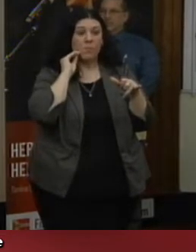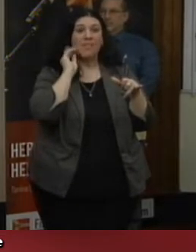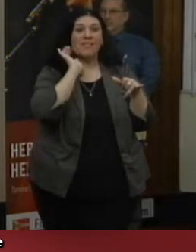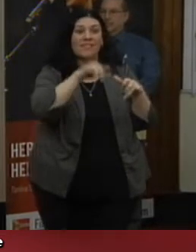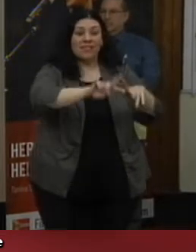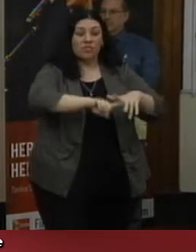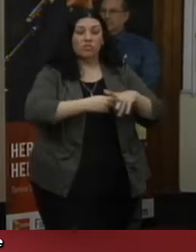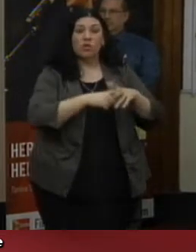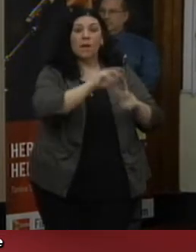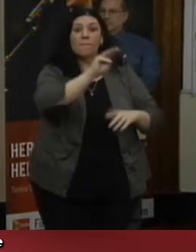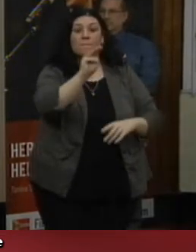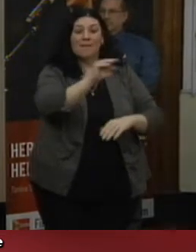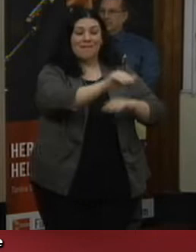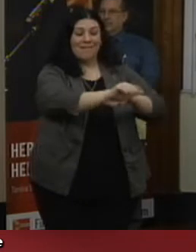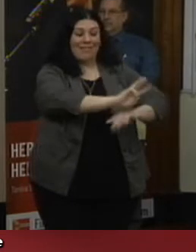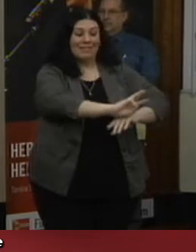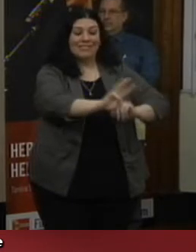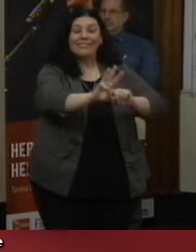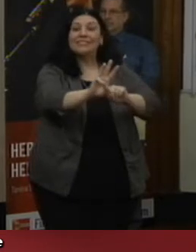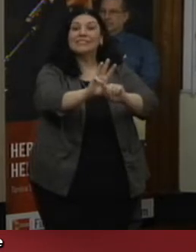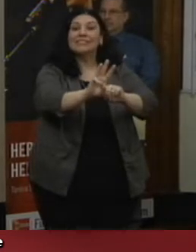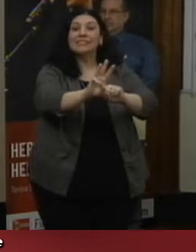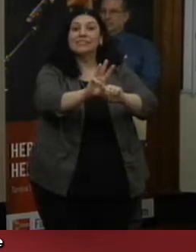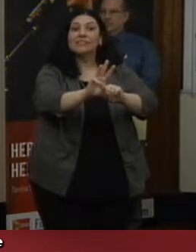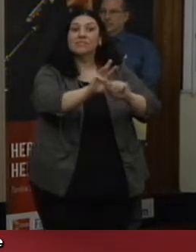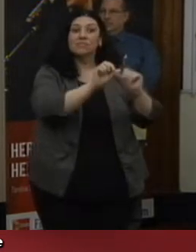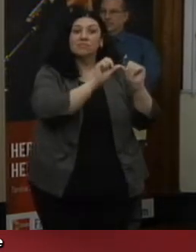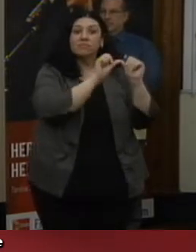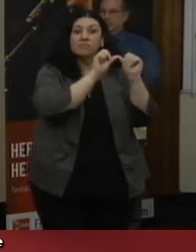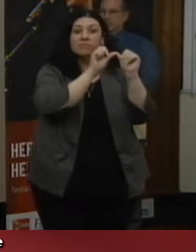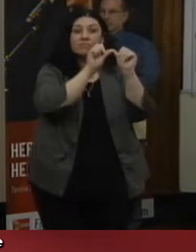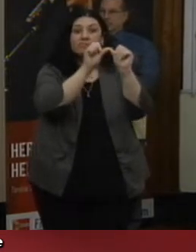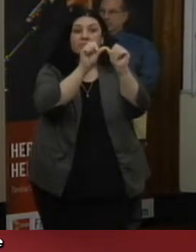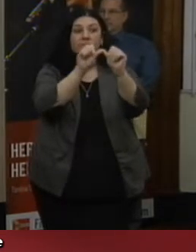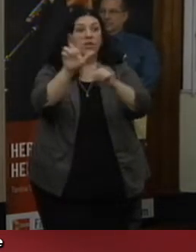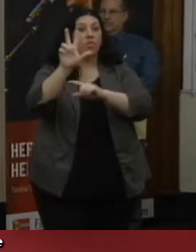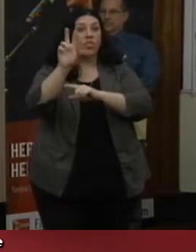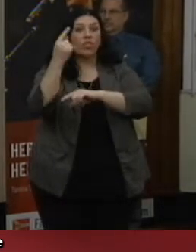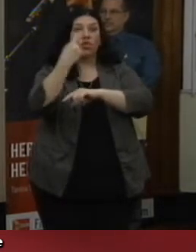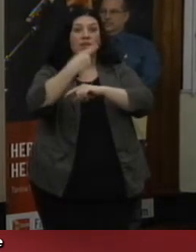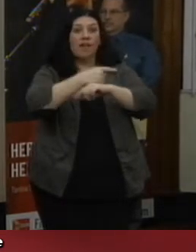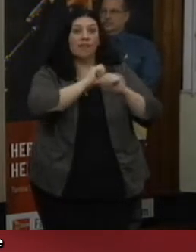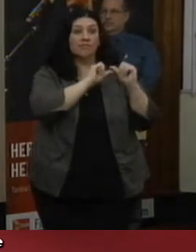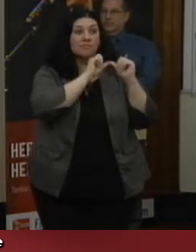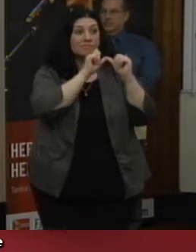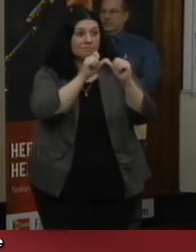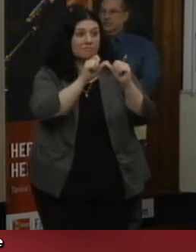at 6 p.m. Monday evening, and it'll remain in effect for 30 days.